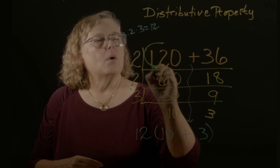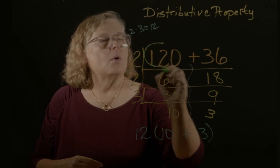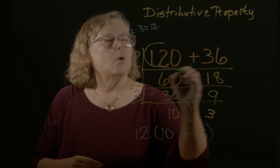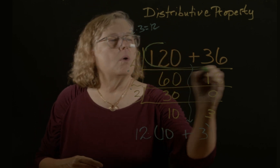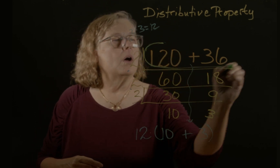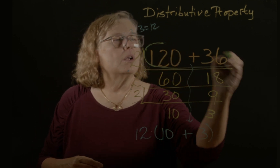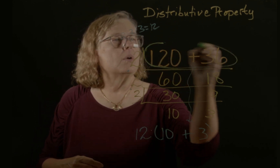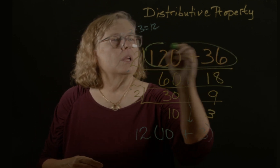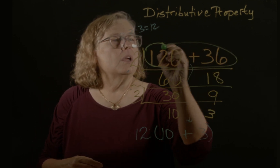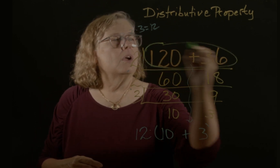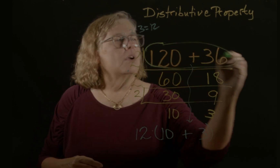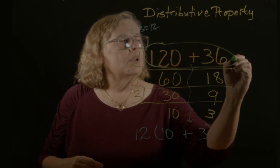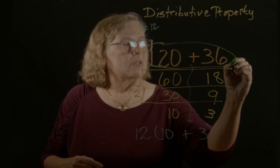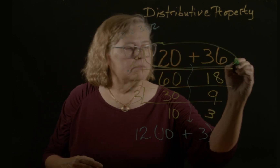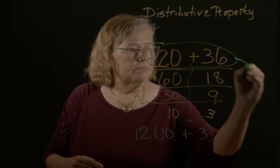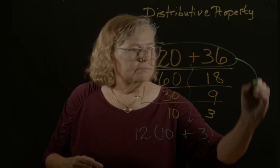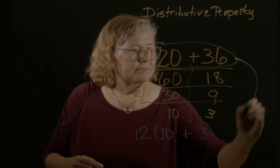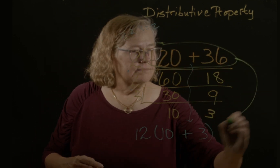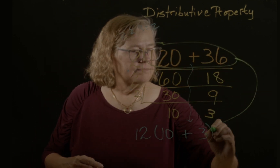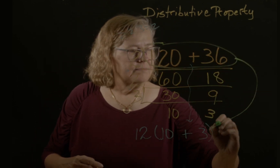120 plus 36